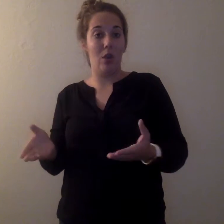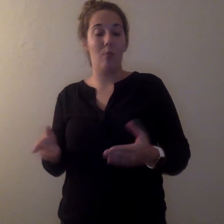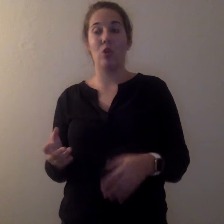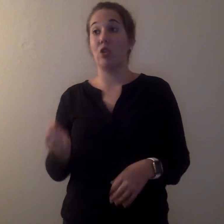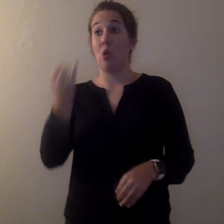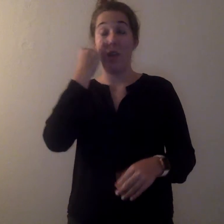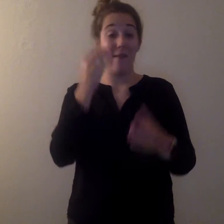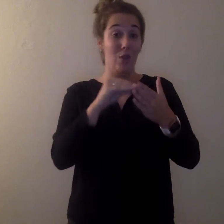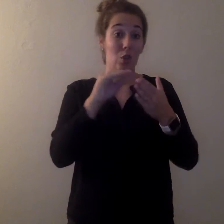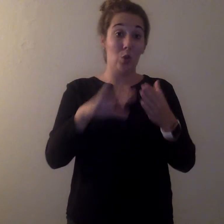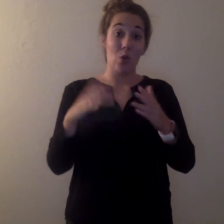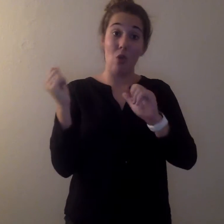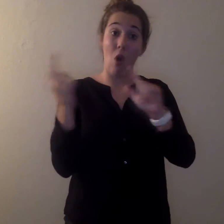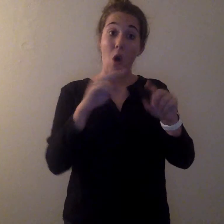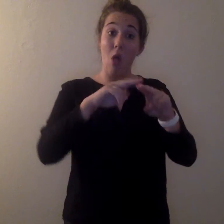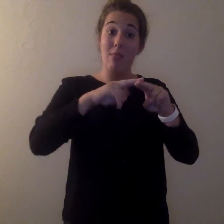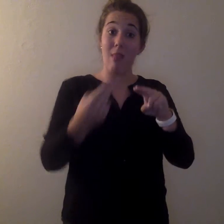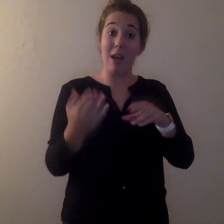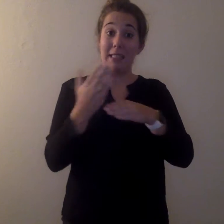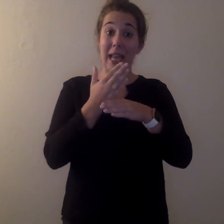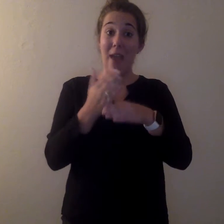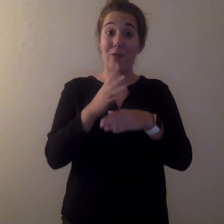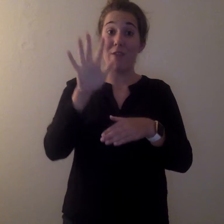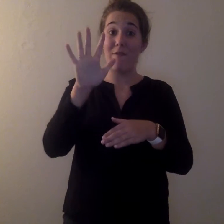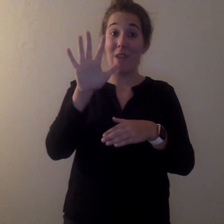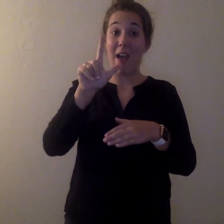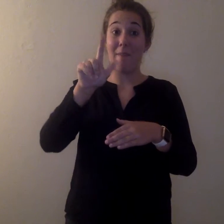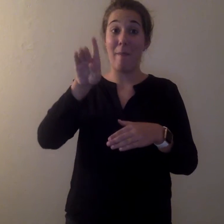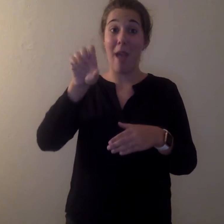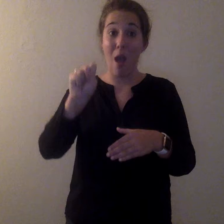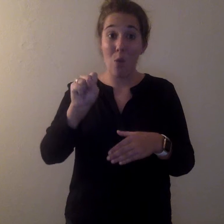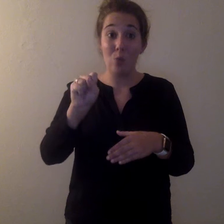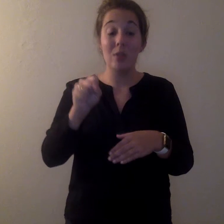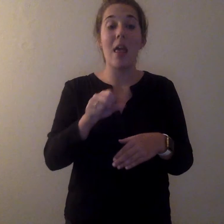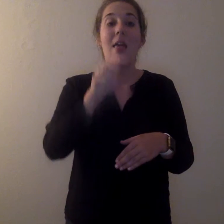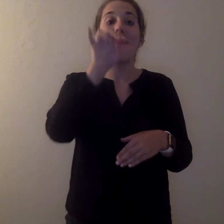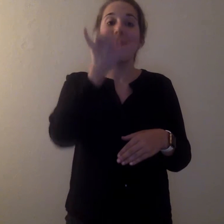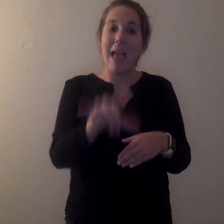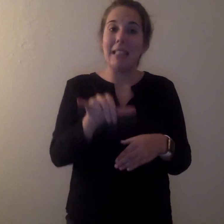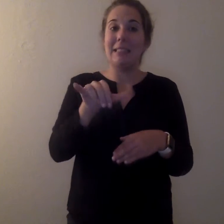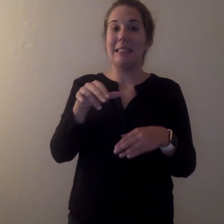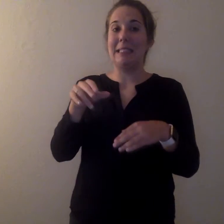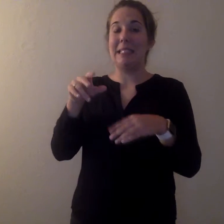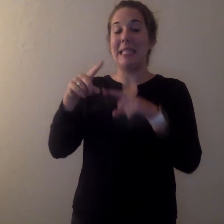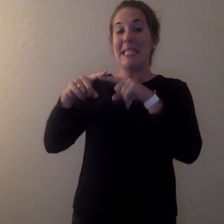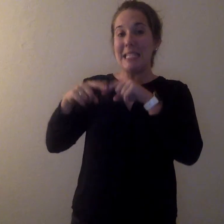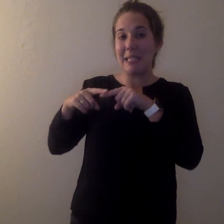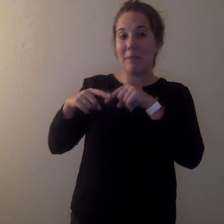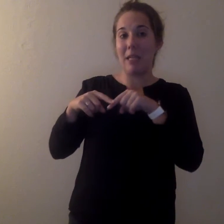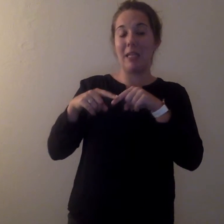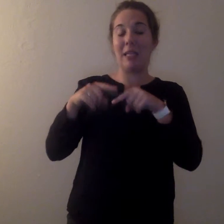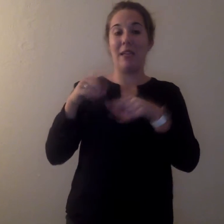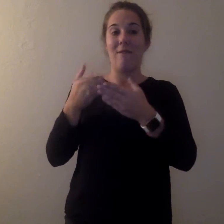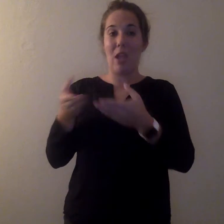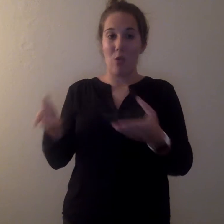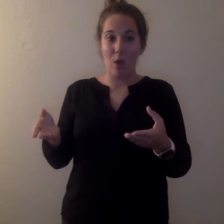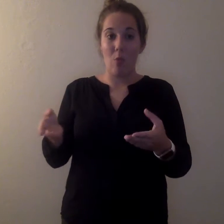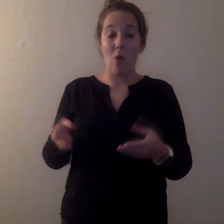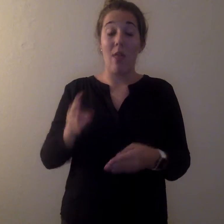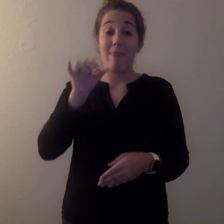average of 5 pounds by not eating breakfast, that would be the dependent variable. It's what happened because they didn't eat